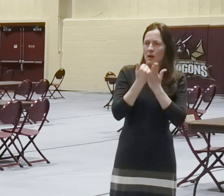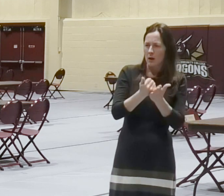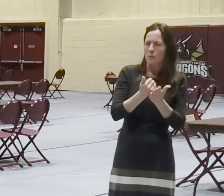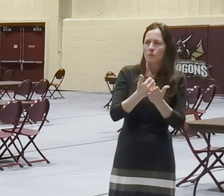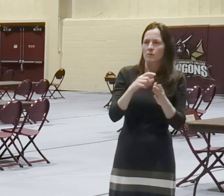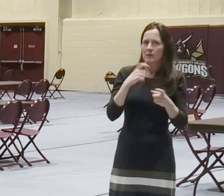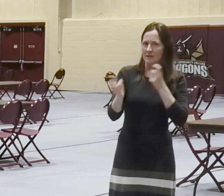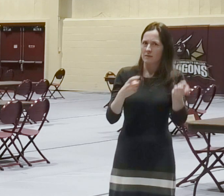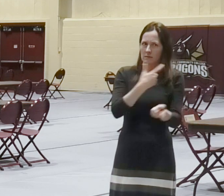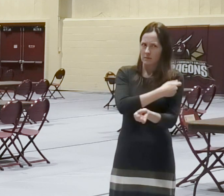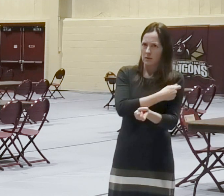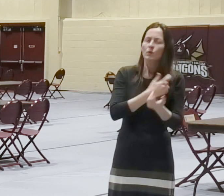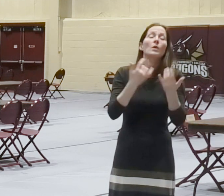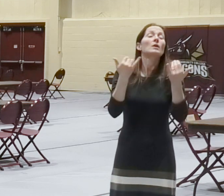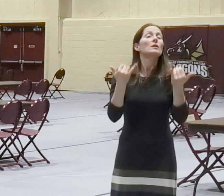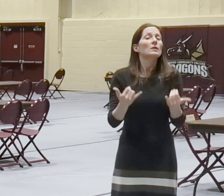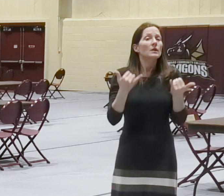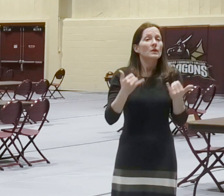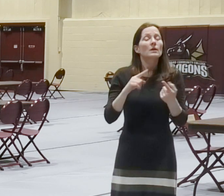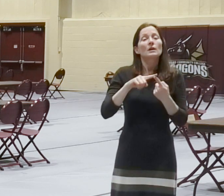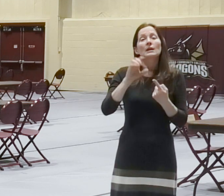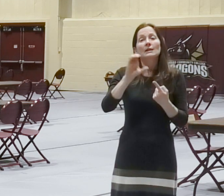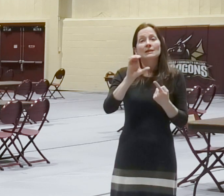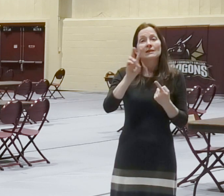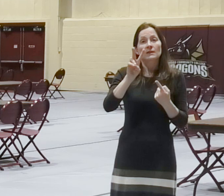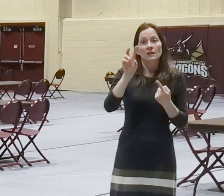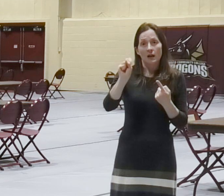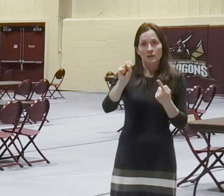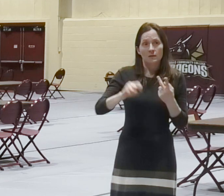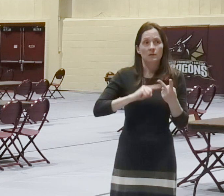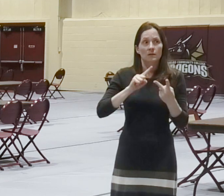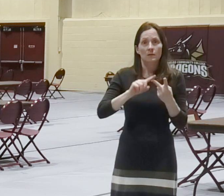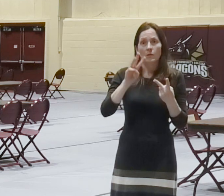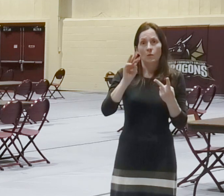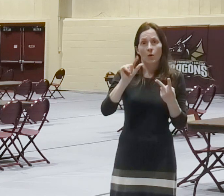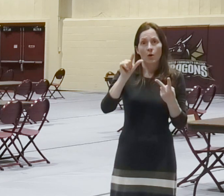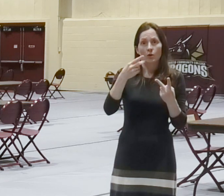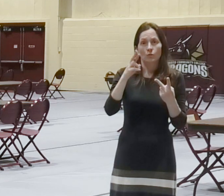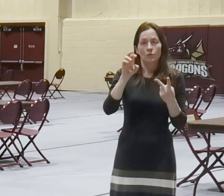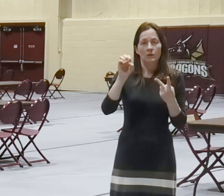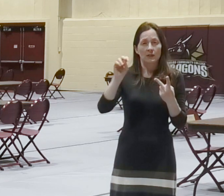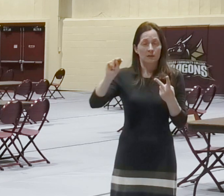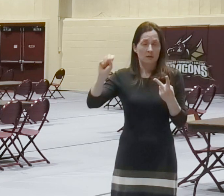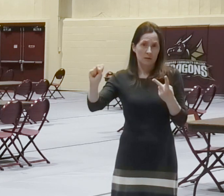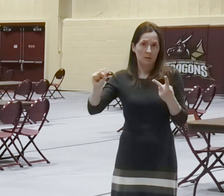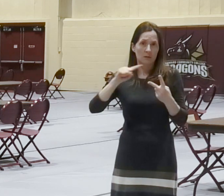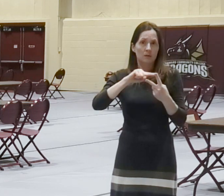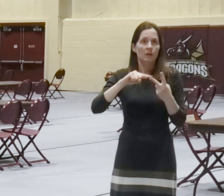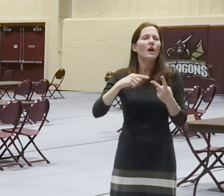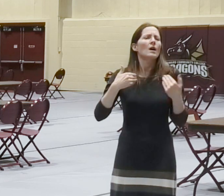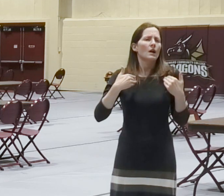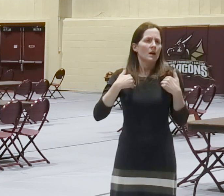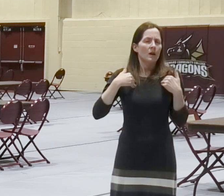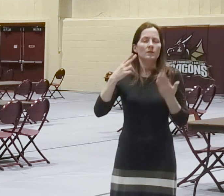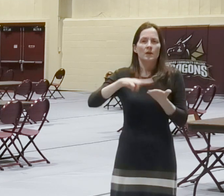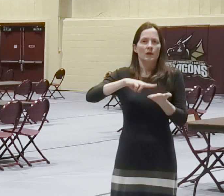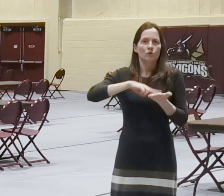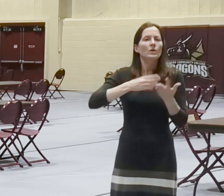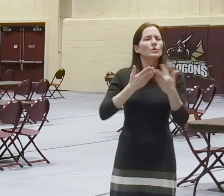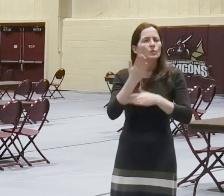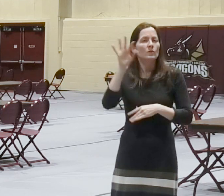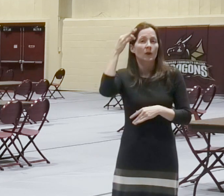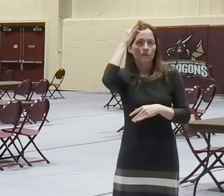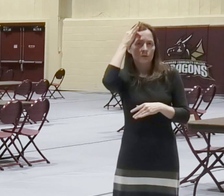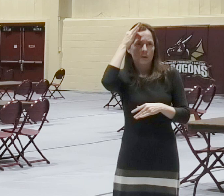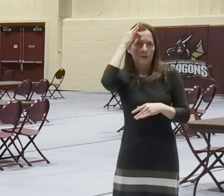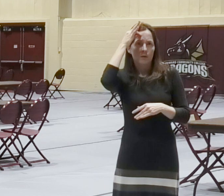So currently, CVS and Walgreens are contracted with the federal government to provide vaccinations